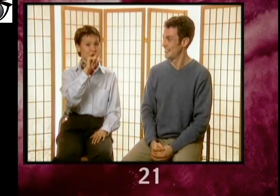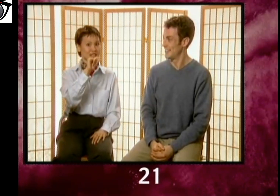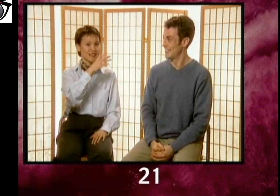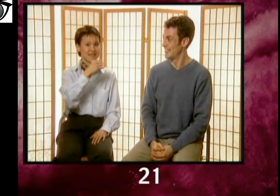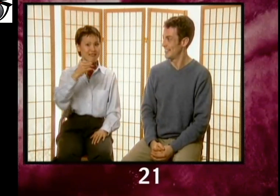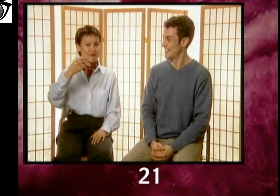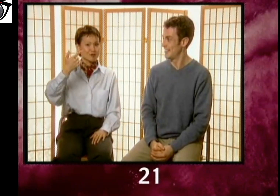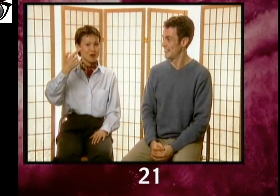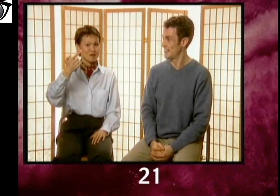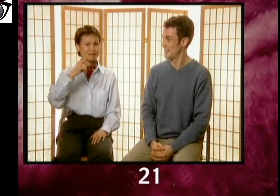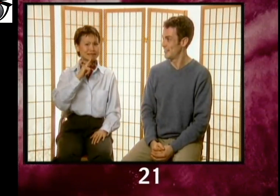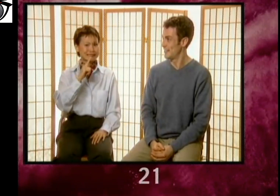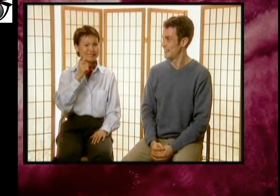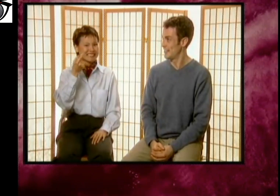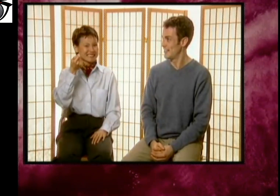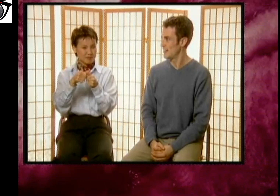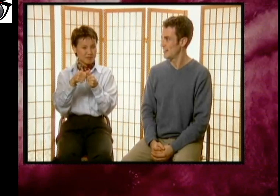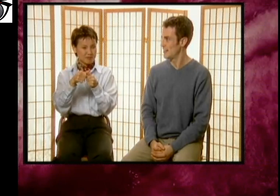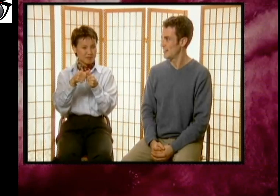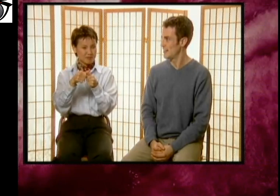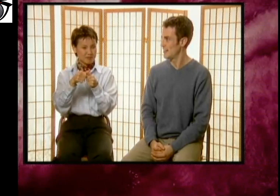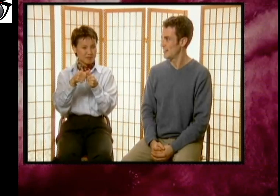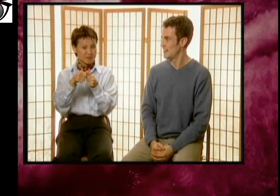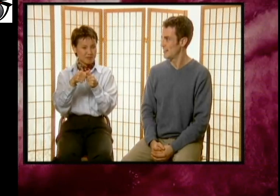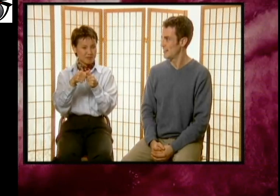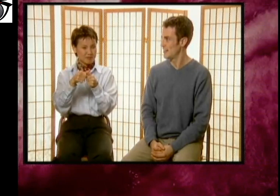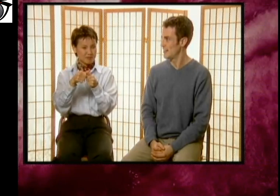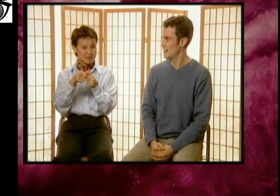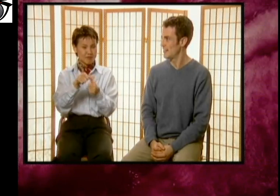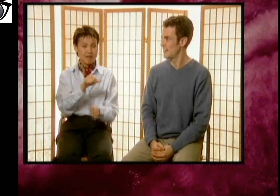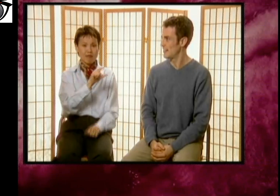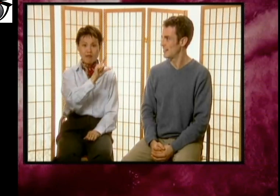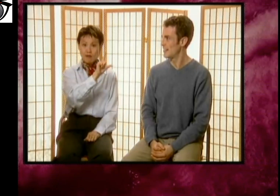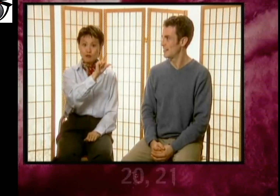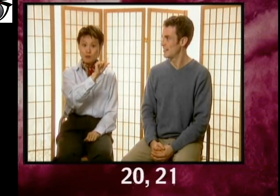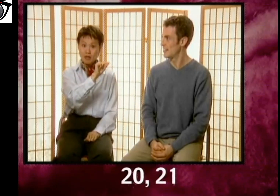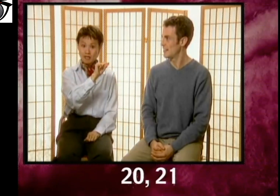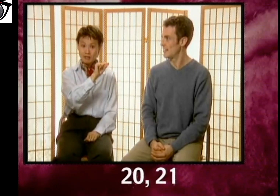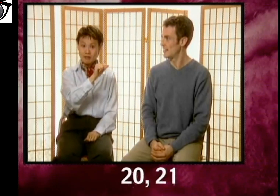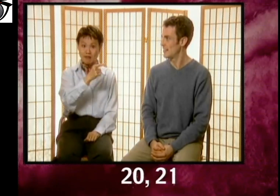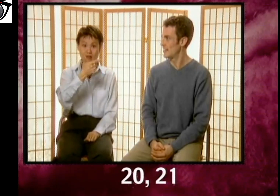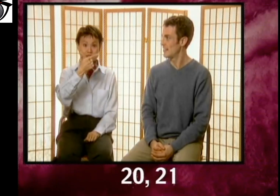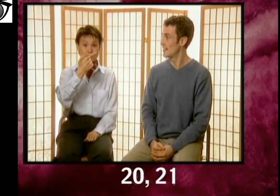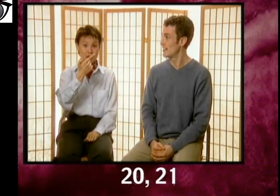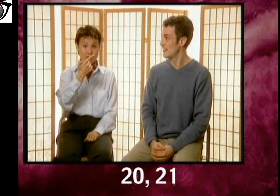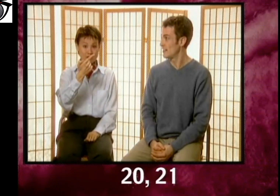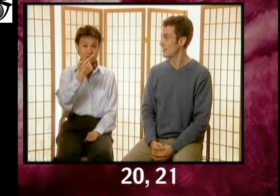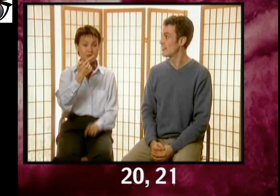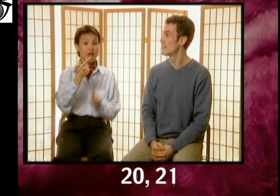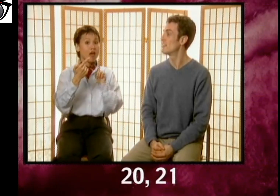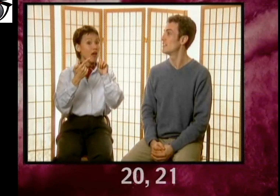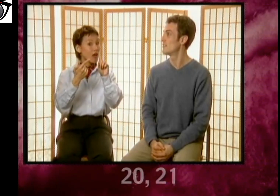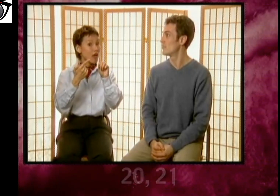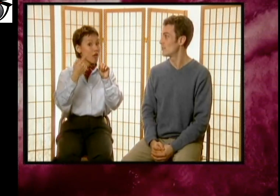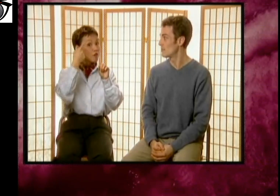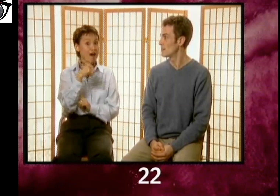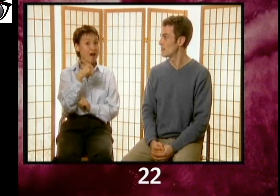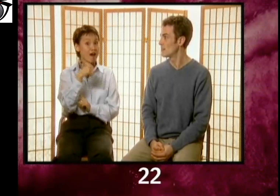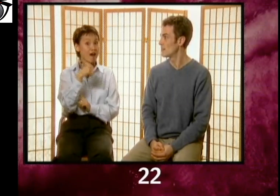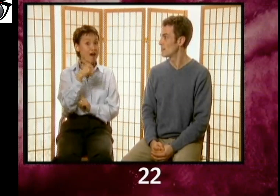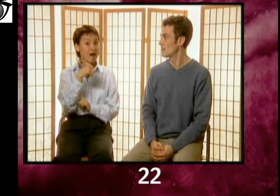Now, 20 and 21 are a little harder to remember. 20,